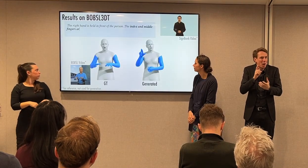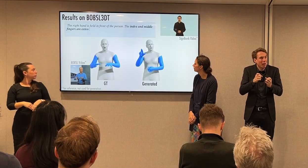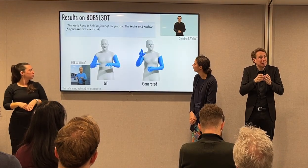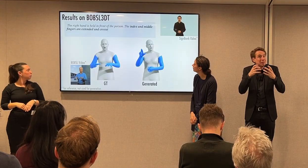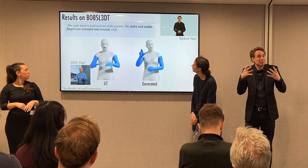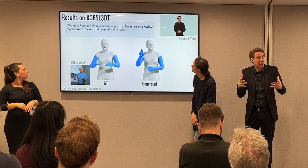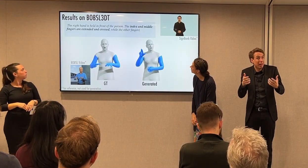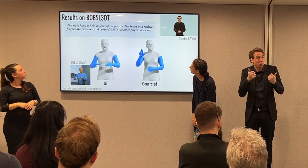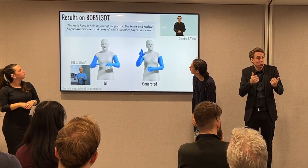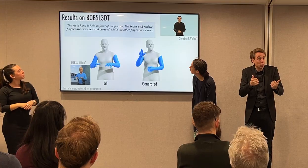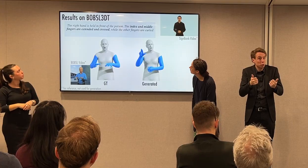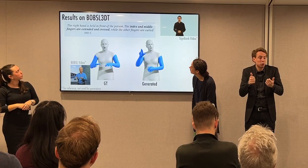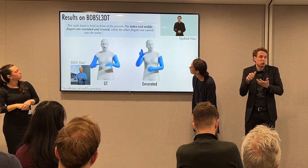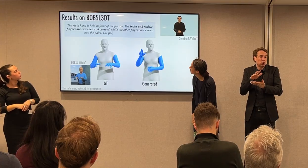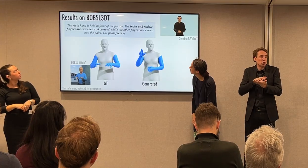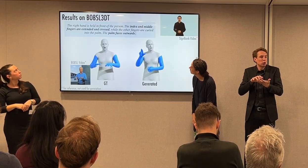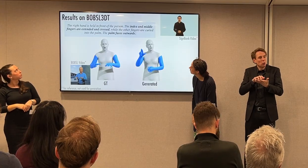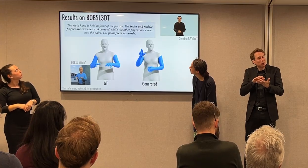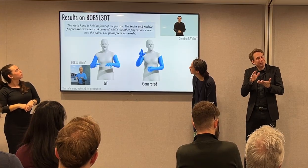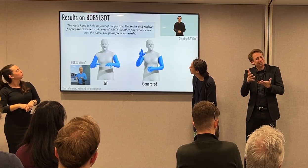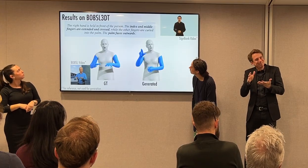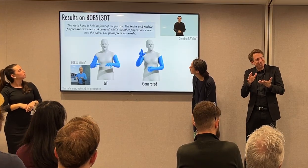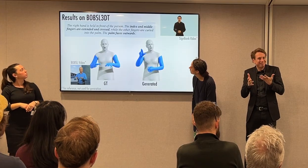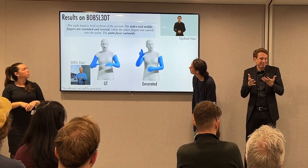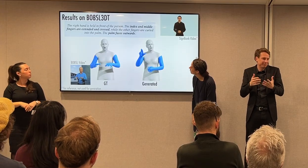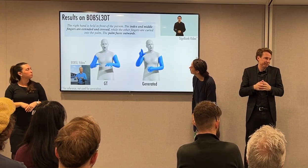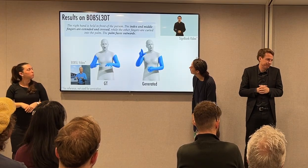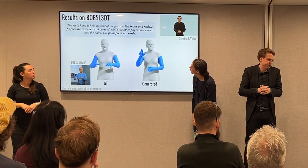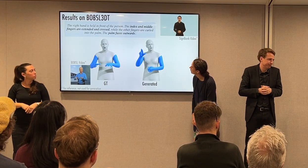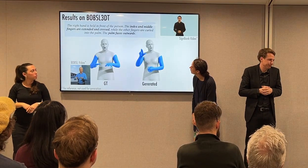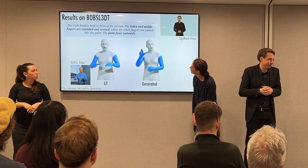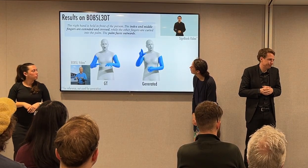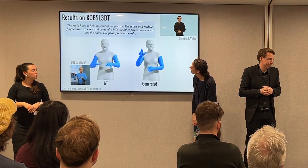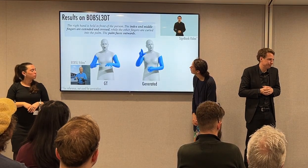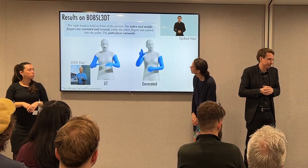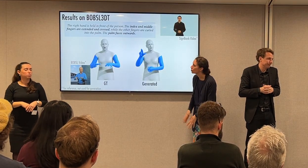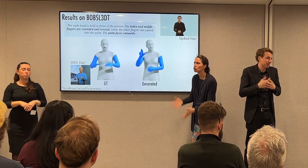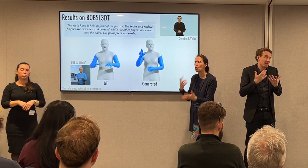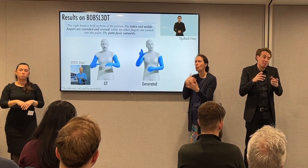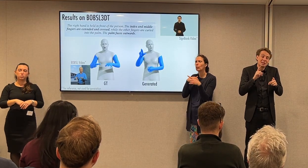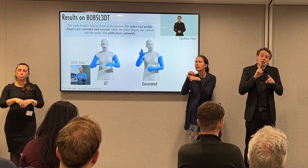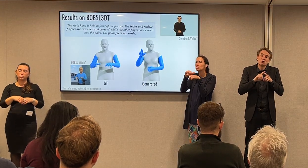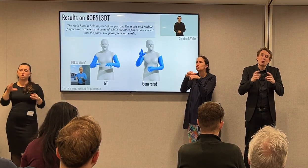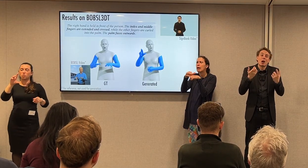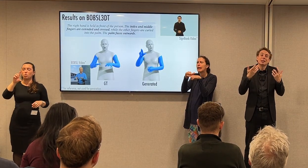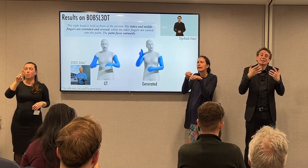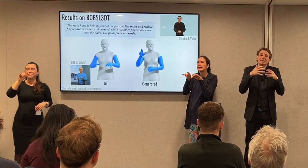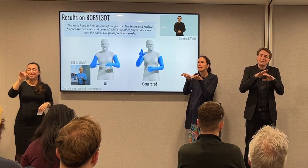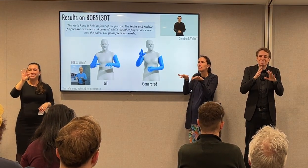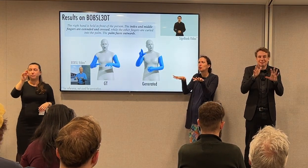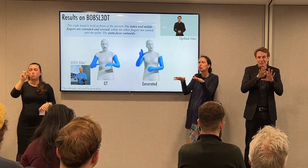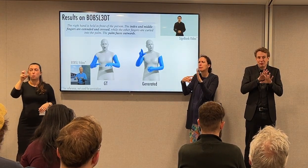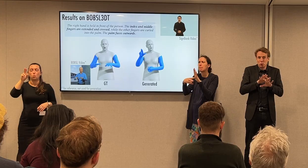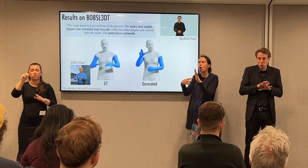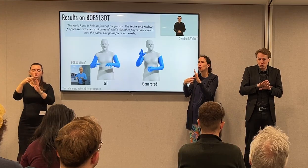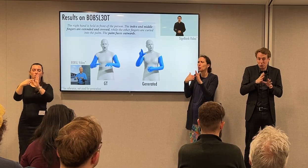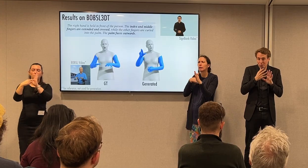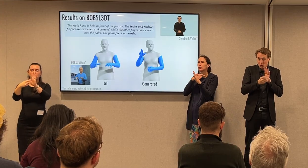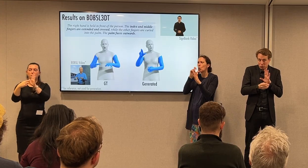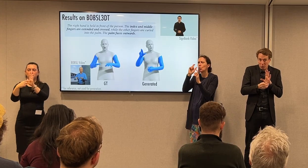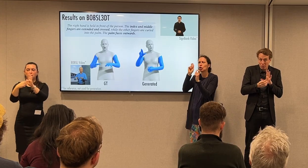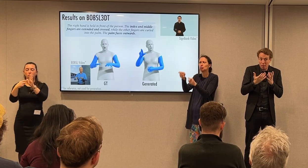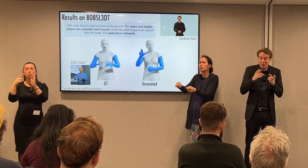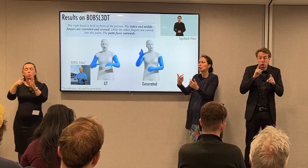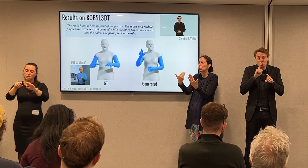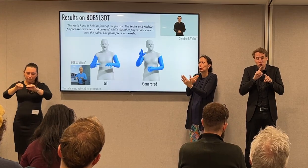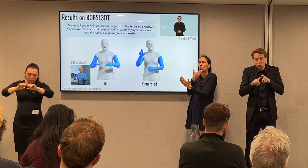So some qualitative results. So first, we train a diffusion model using this dataset. We don't contribute anything specifically new